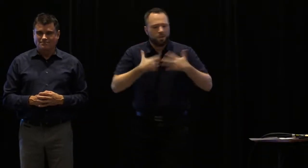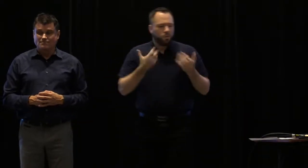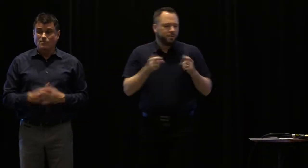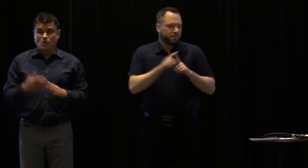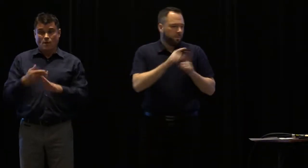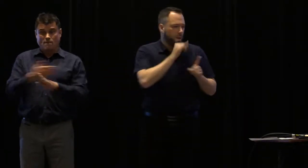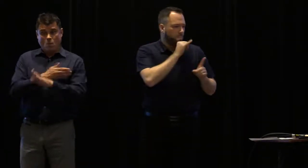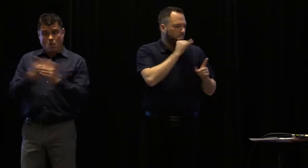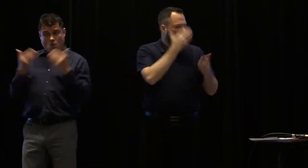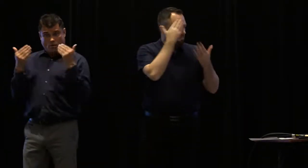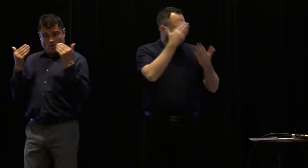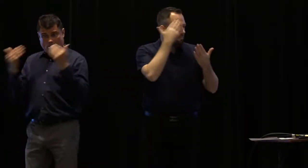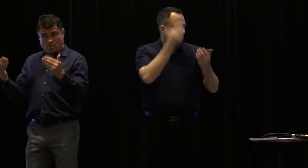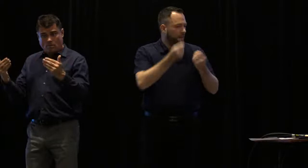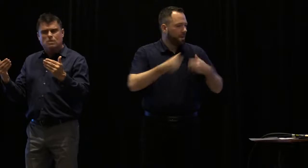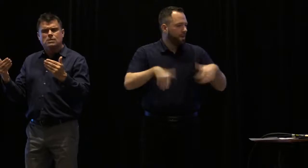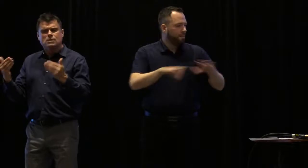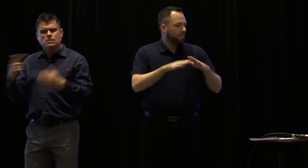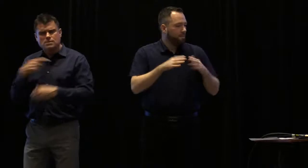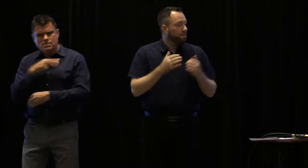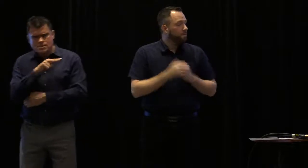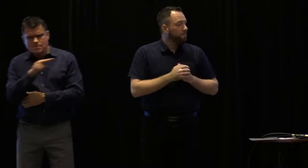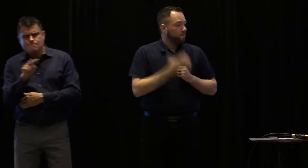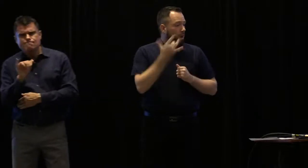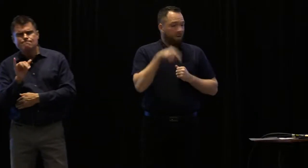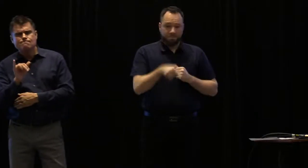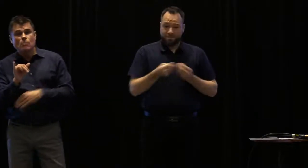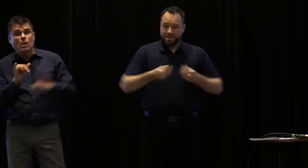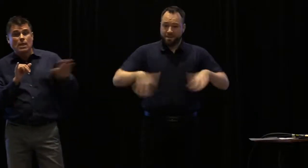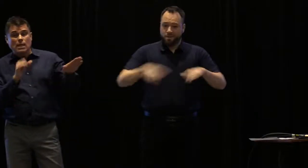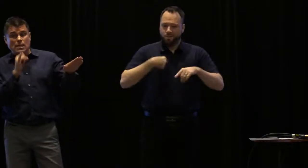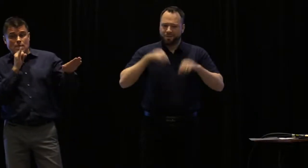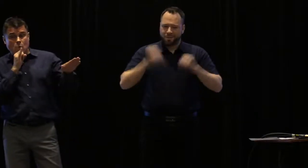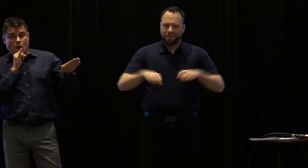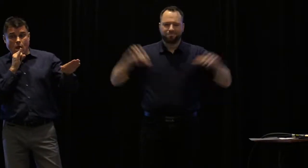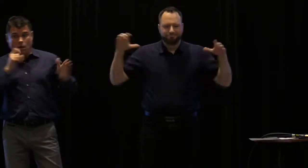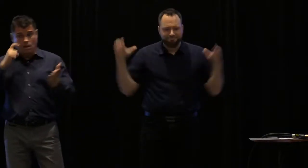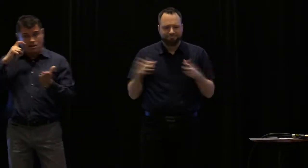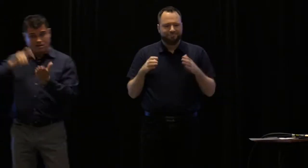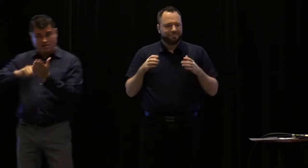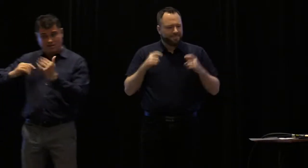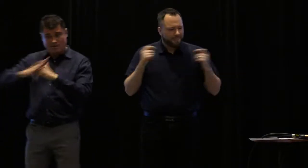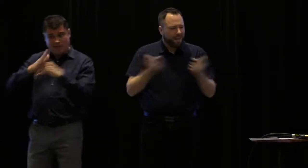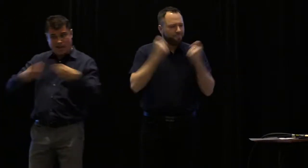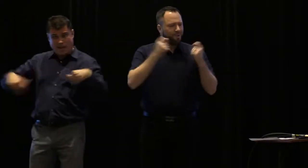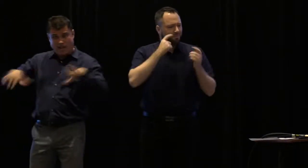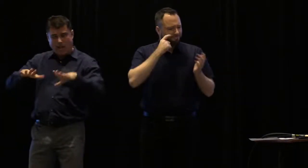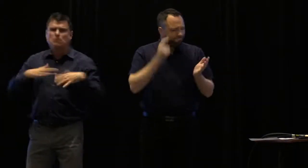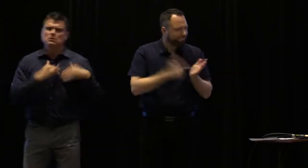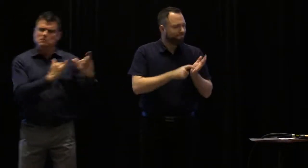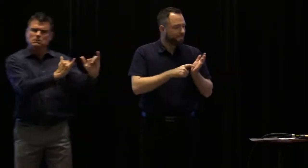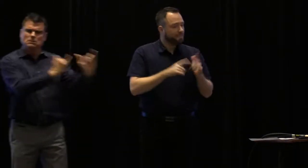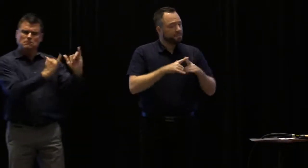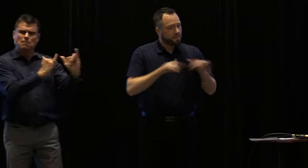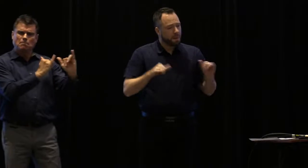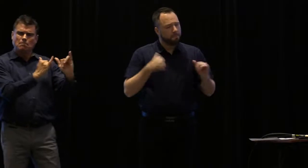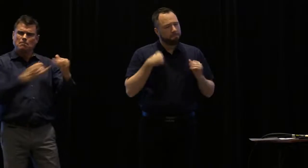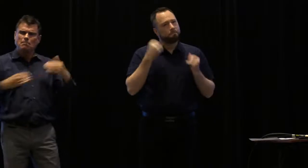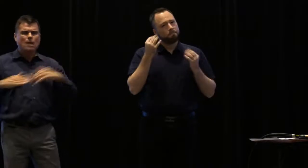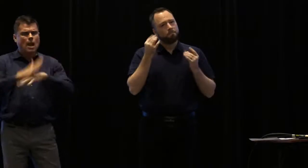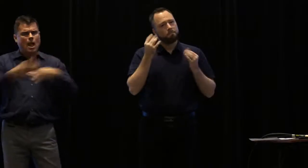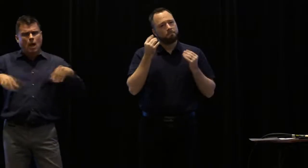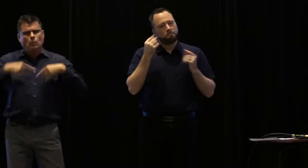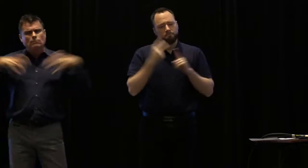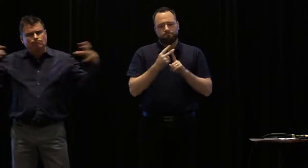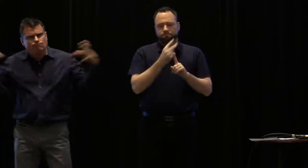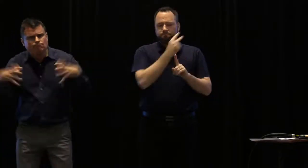Before I start, as Imran stated, I wanted to acknowledge the land that we're on. I'm so grateful that we're able to